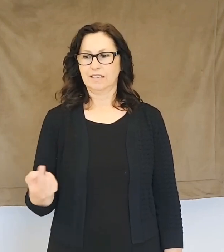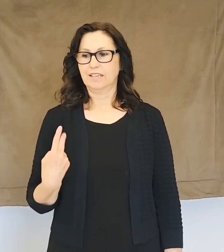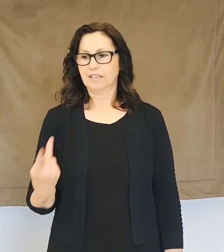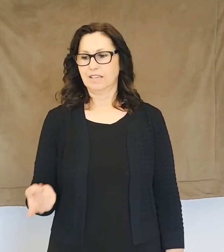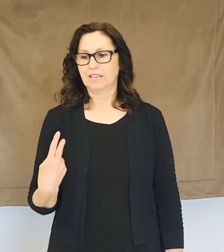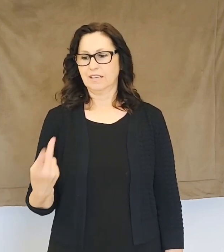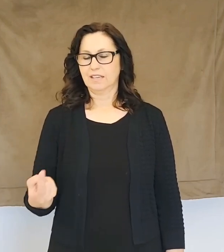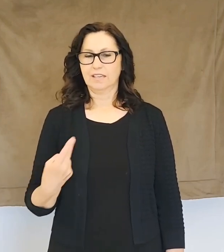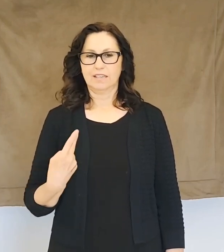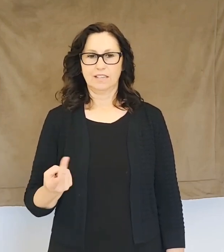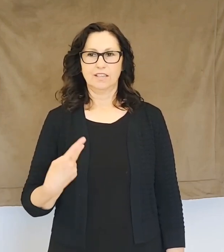stretching. Yeah.